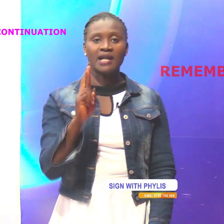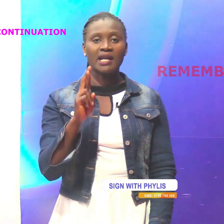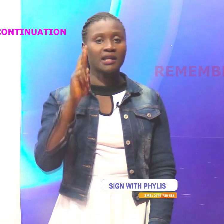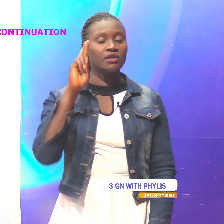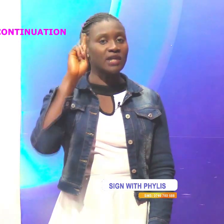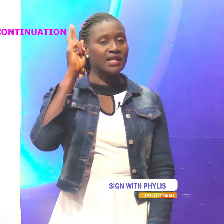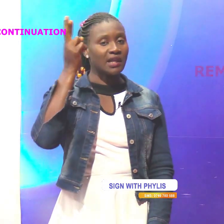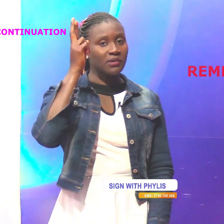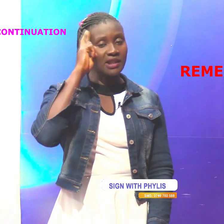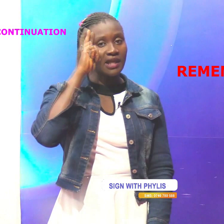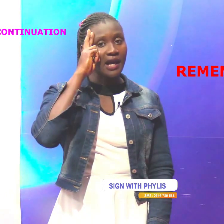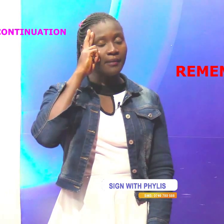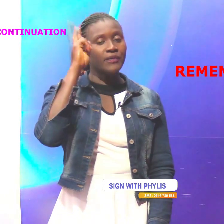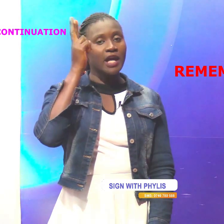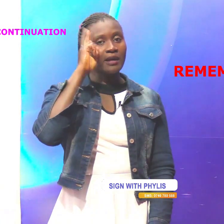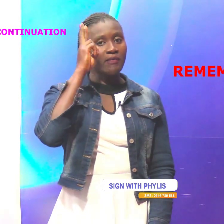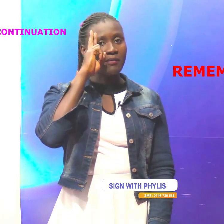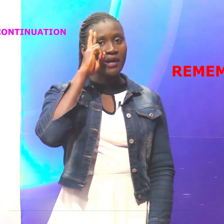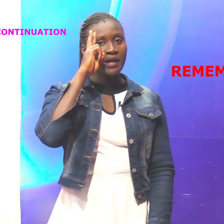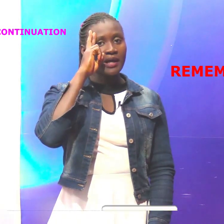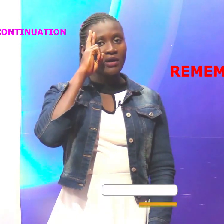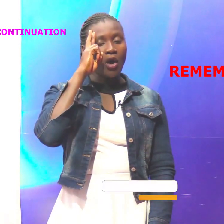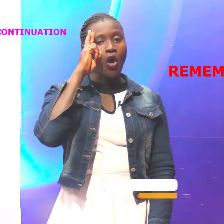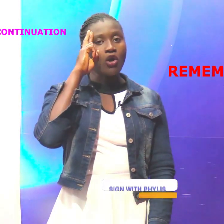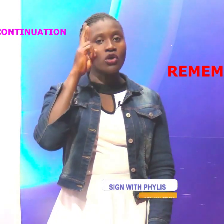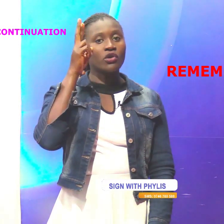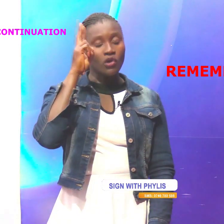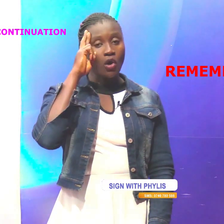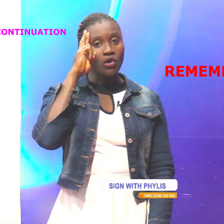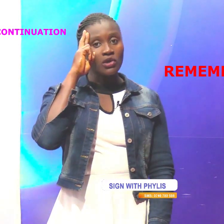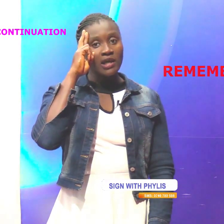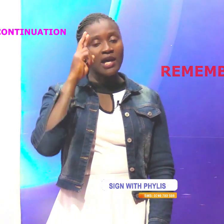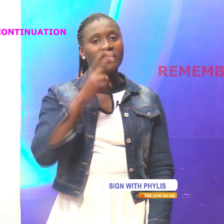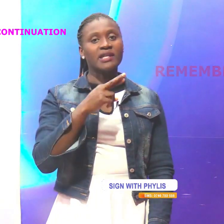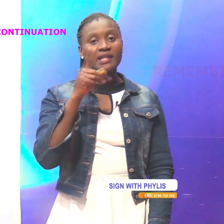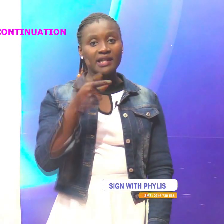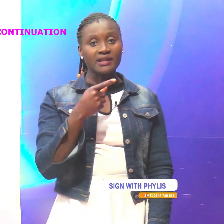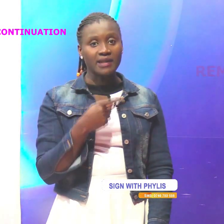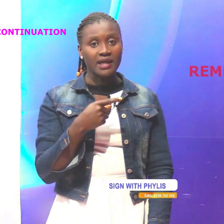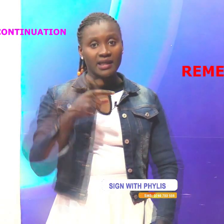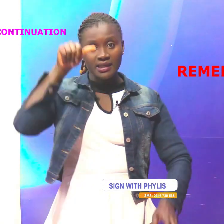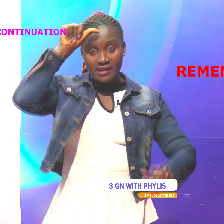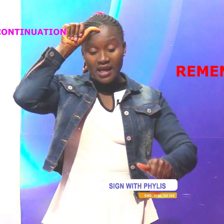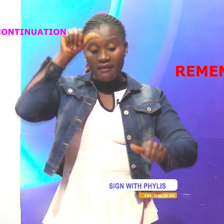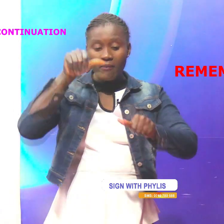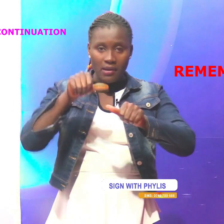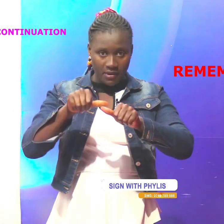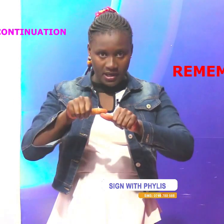then you just tap it here, remember, or recall. And the second sign is remember.